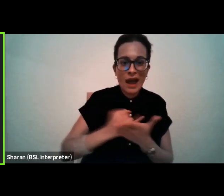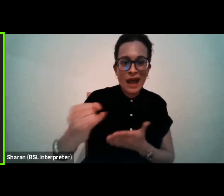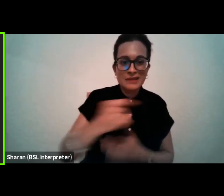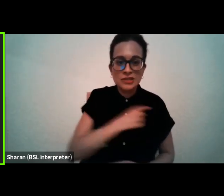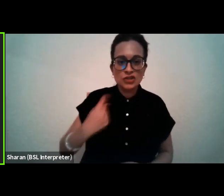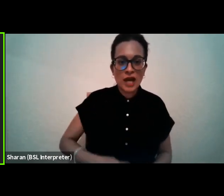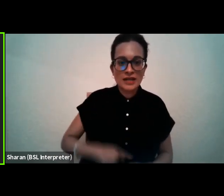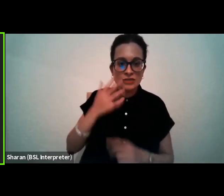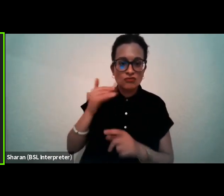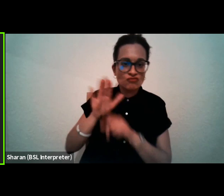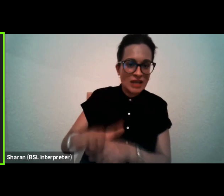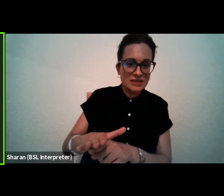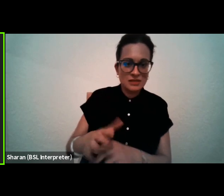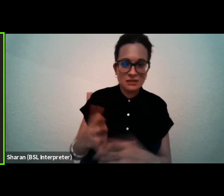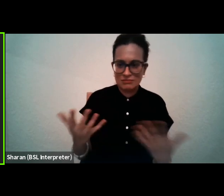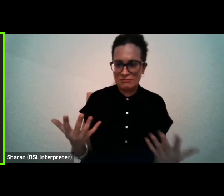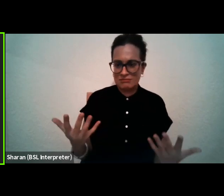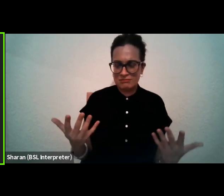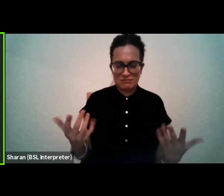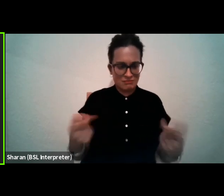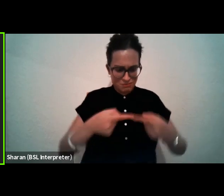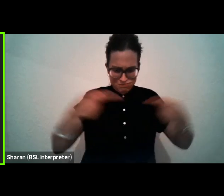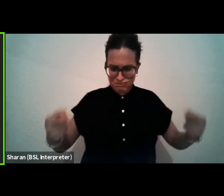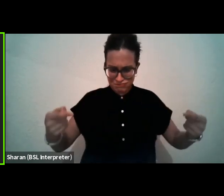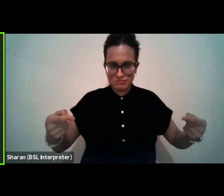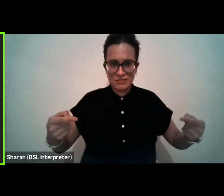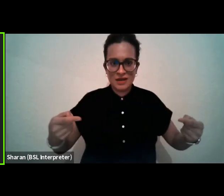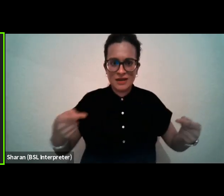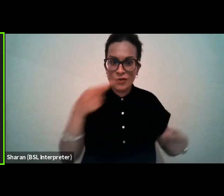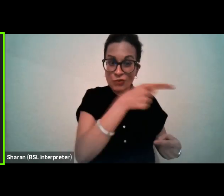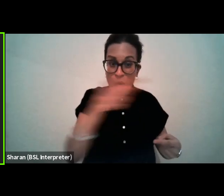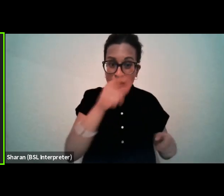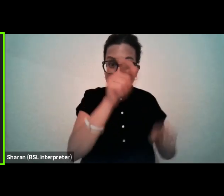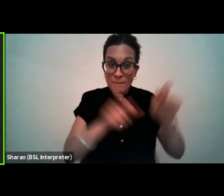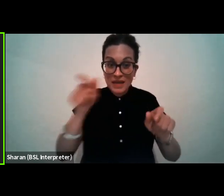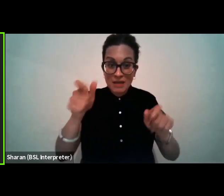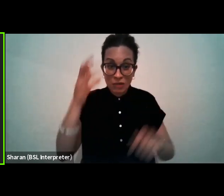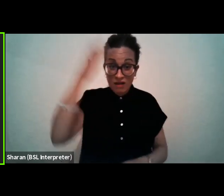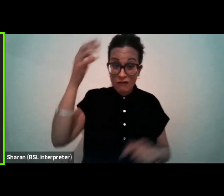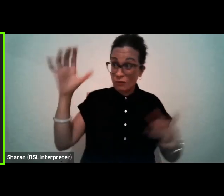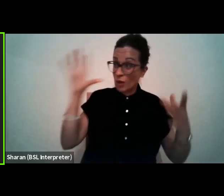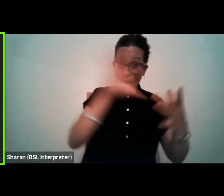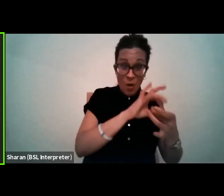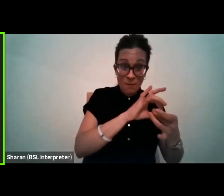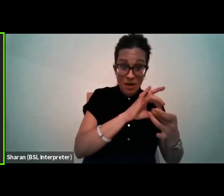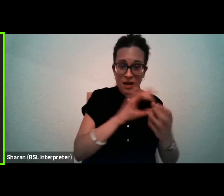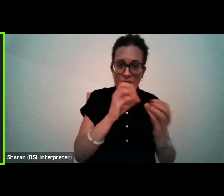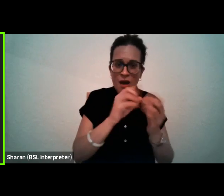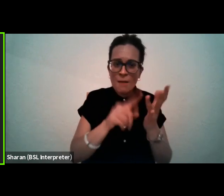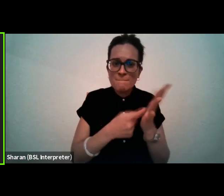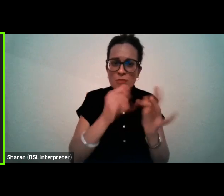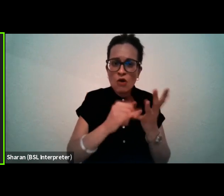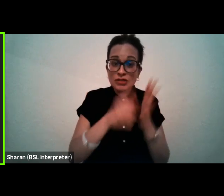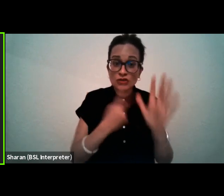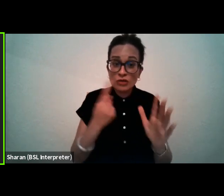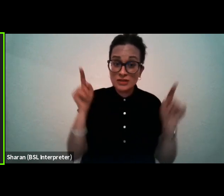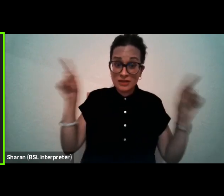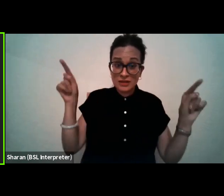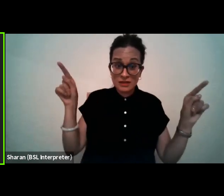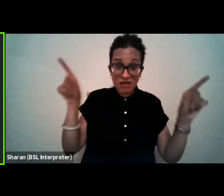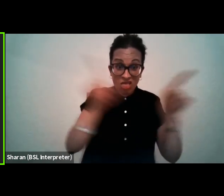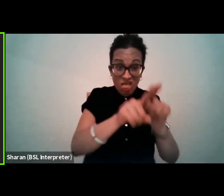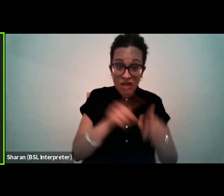as a way of explaining what's going wrong in our society. These are the people which our government is allied with. People like Boris Johnson, who, by the way, never